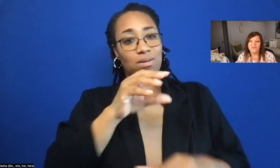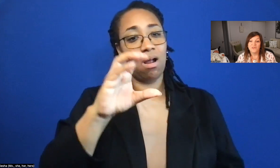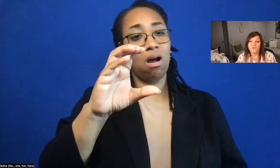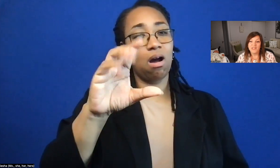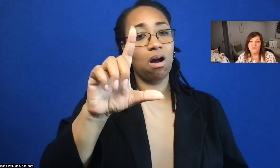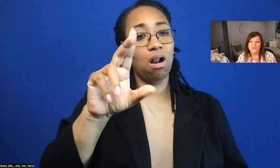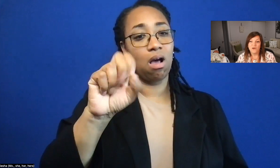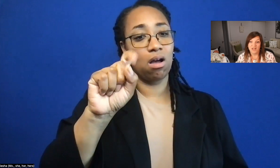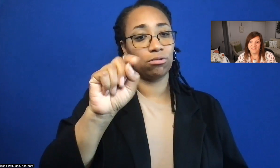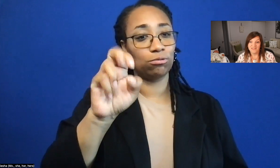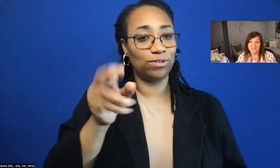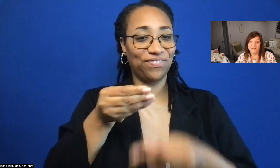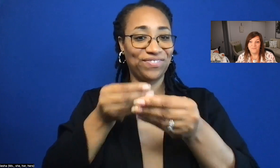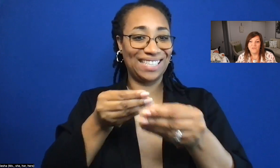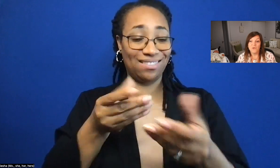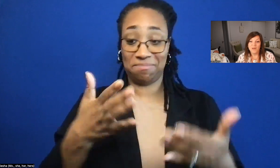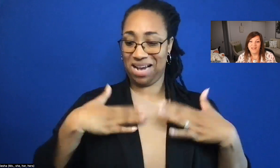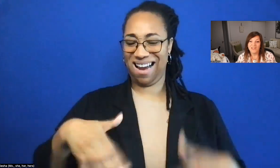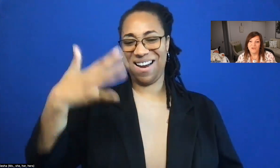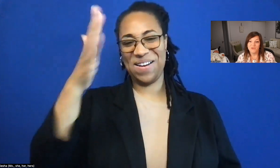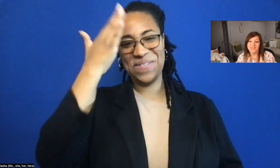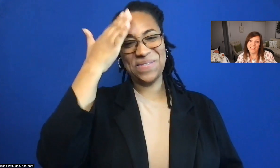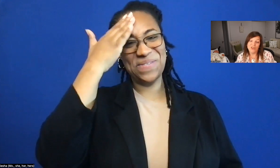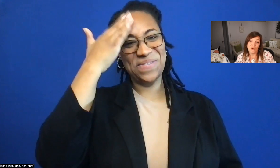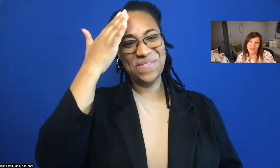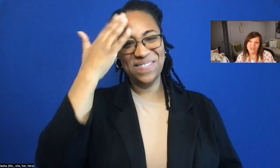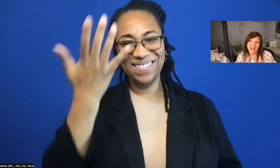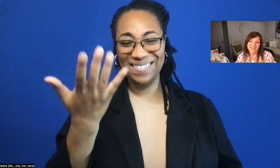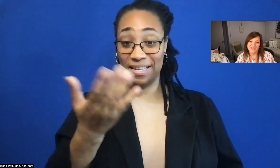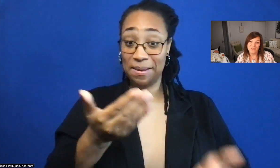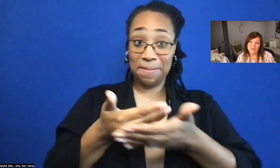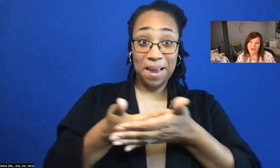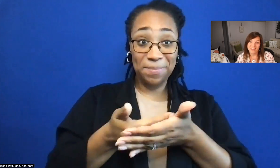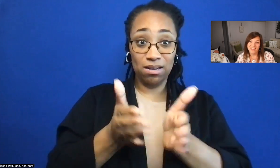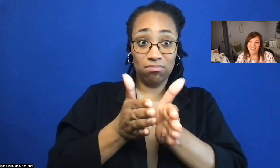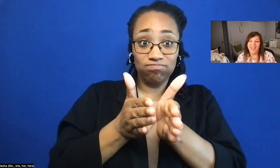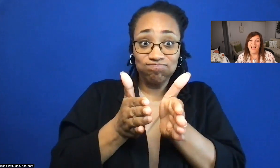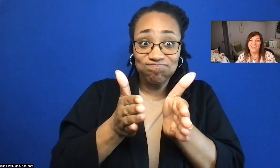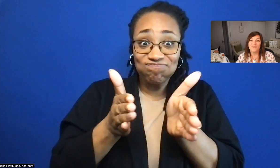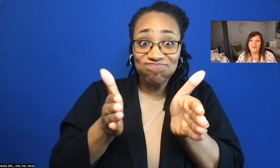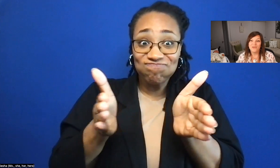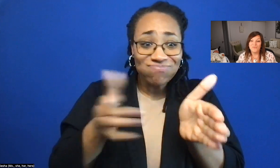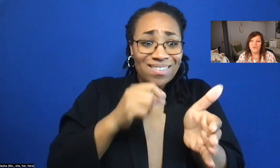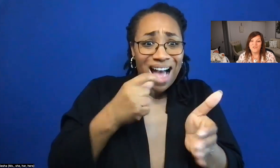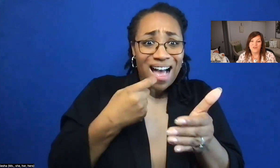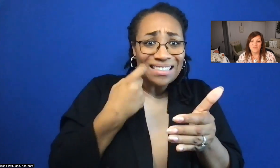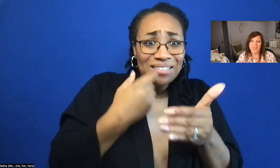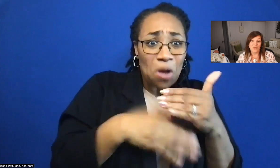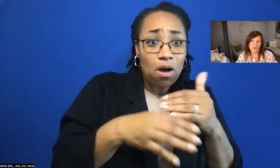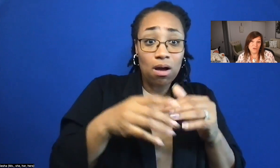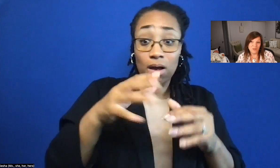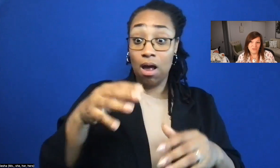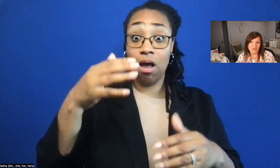Around 3 to 4 months, your body knows it no longer has a newborn, and your milk moves from